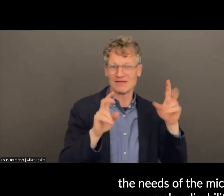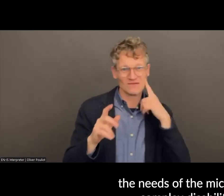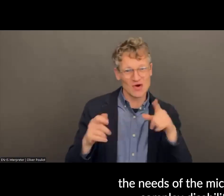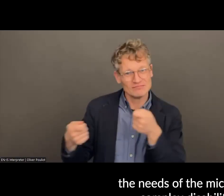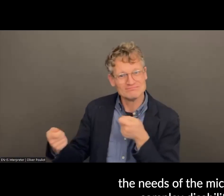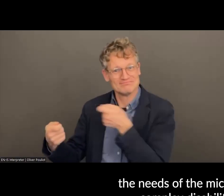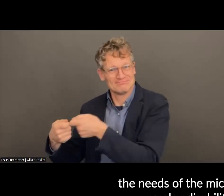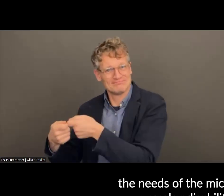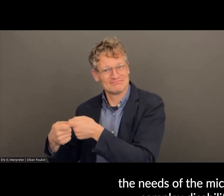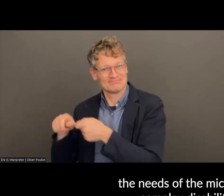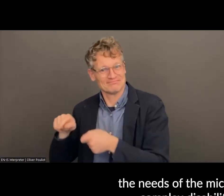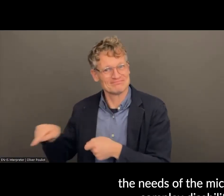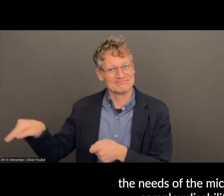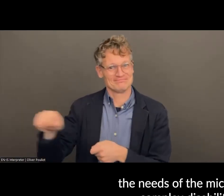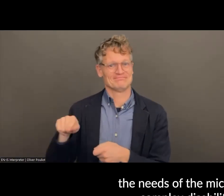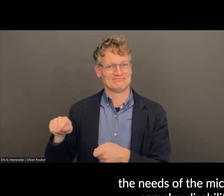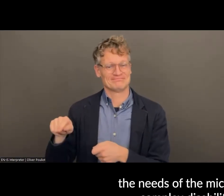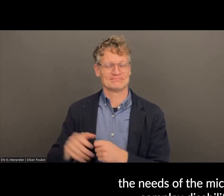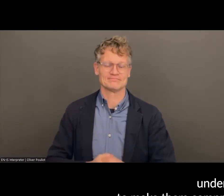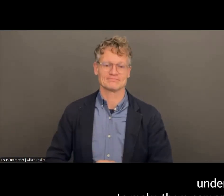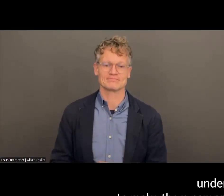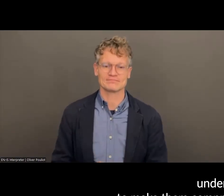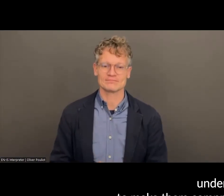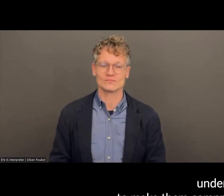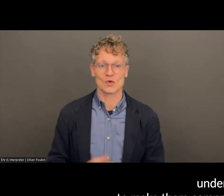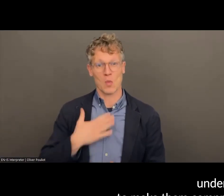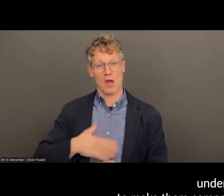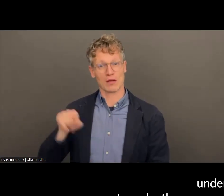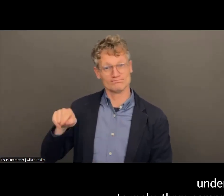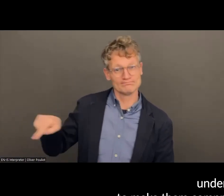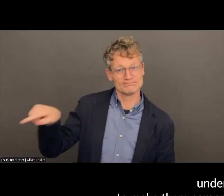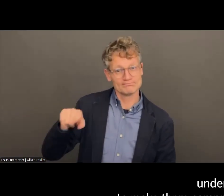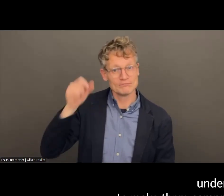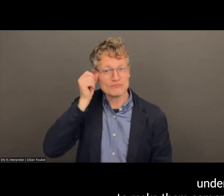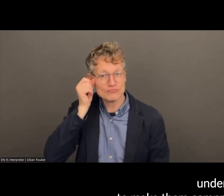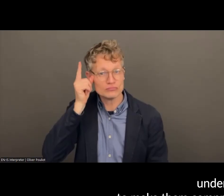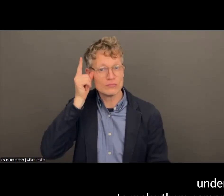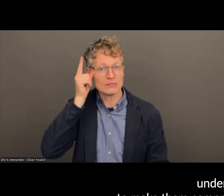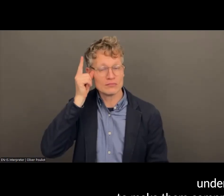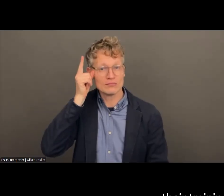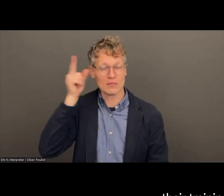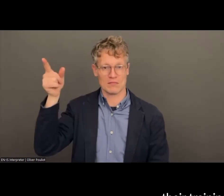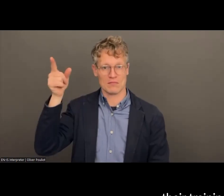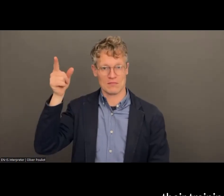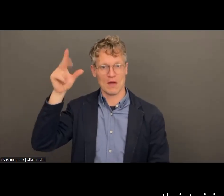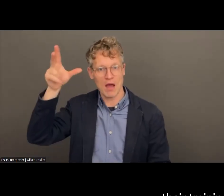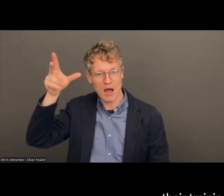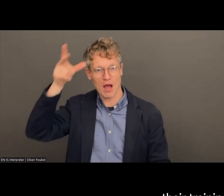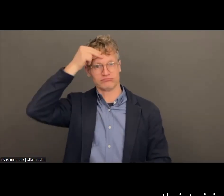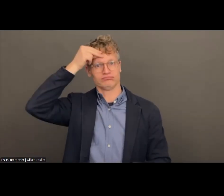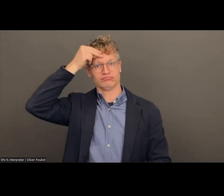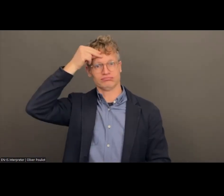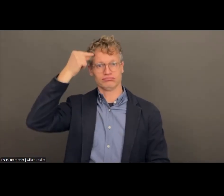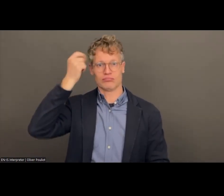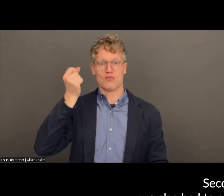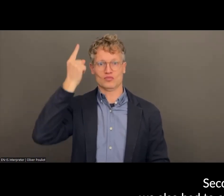micro entrepreneurs with complex disabilities, to make them understand, to make them comprehend the language in the training